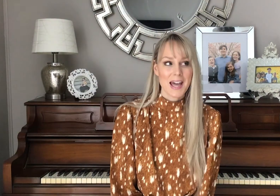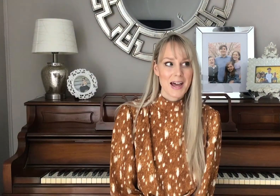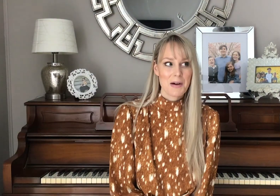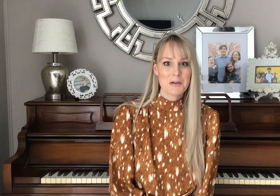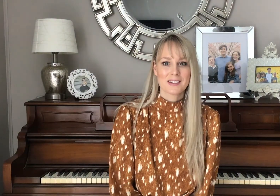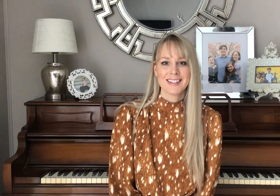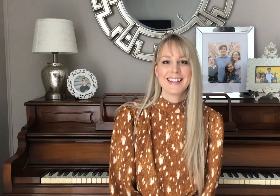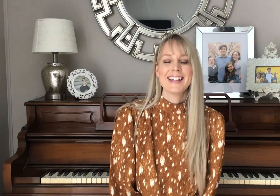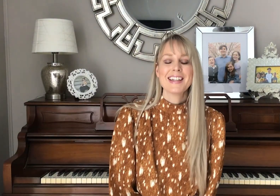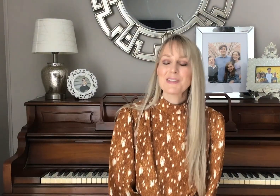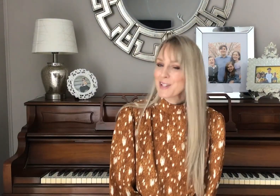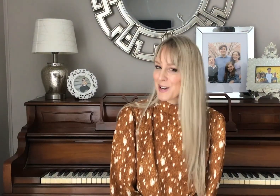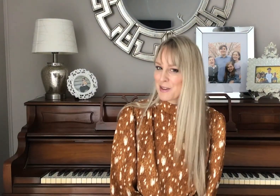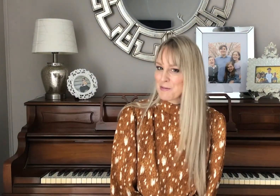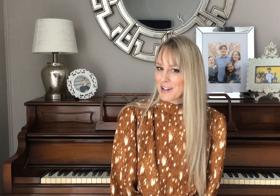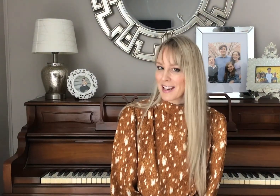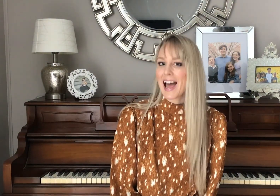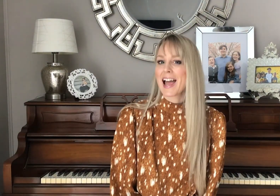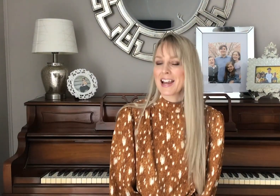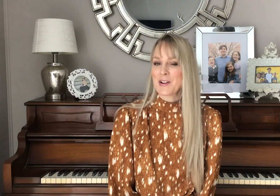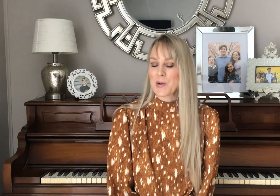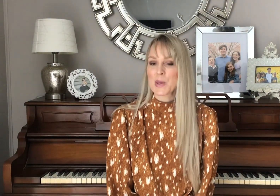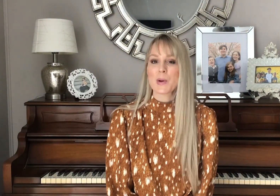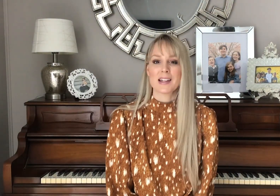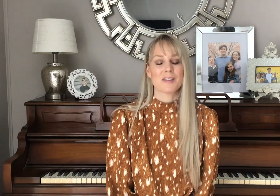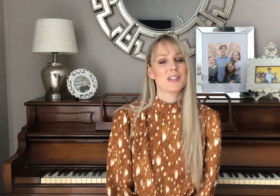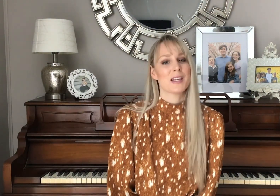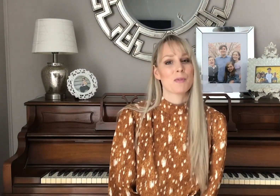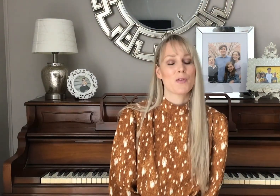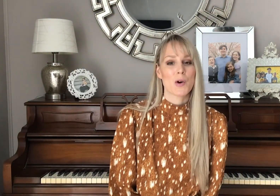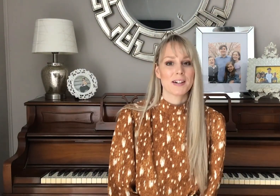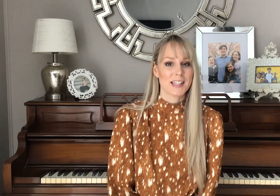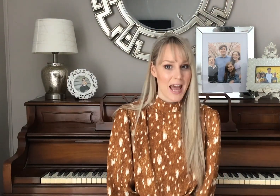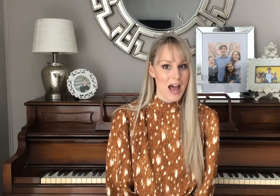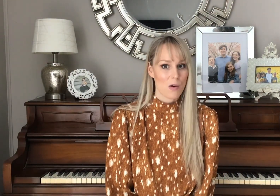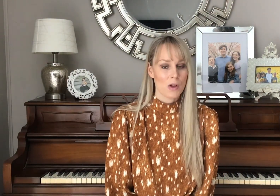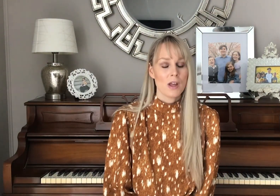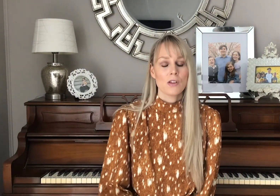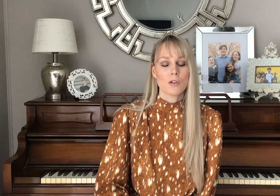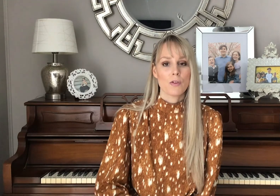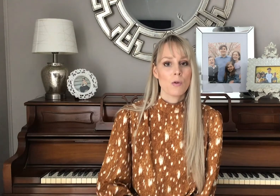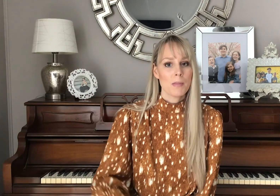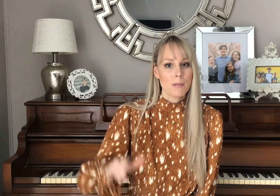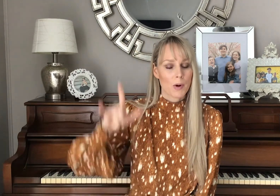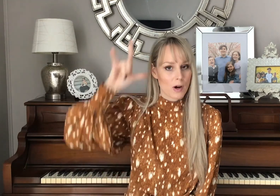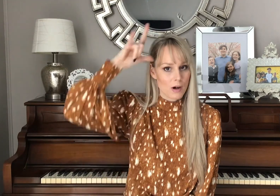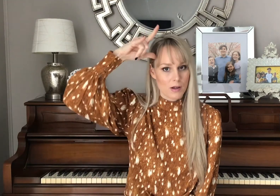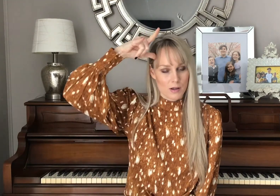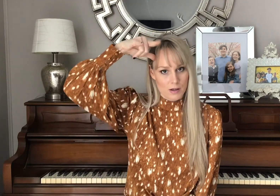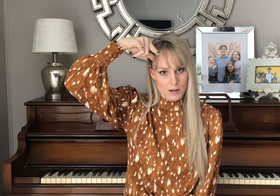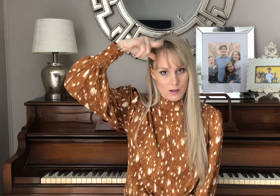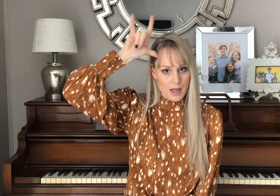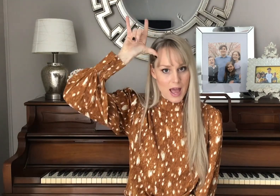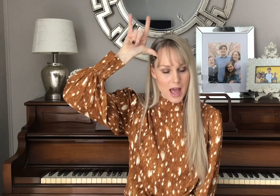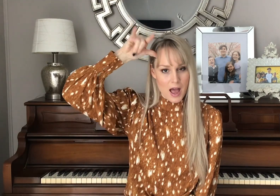Cow. Here's another one I know you guys have seen before. Cow. So if you remember,